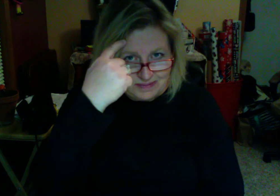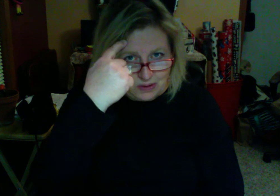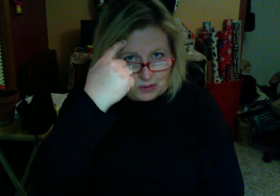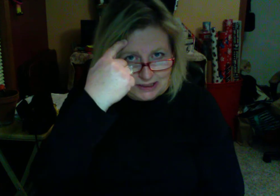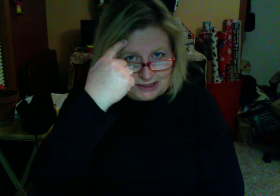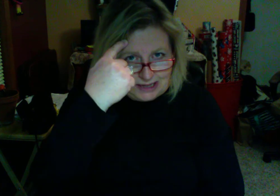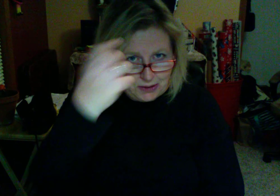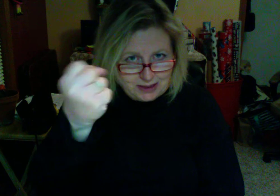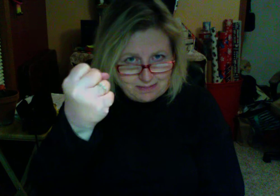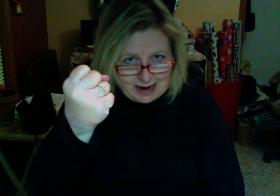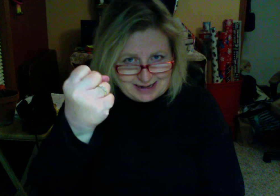Hold it there in the mind.